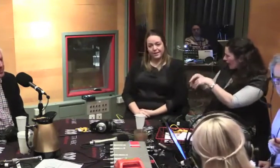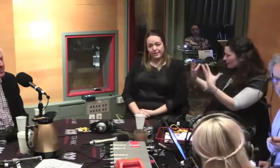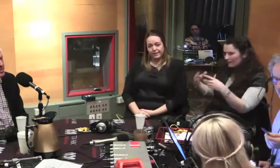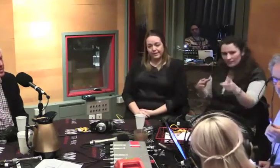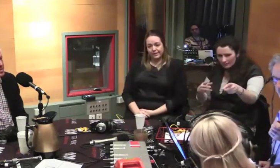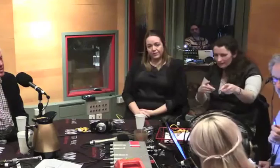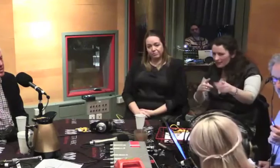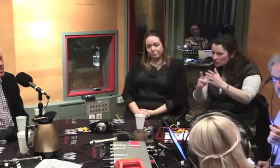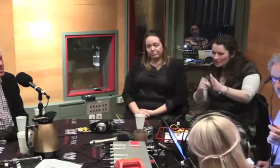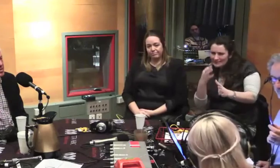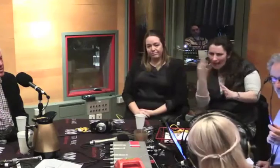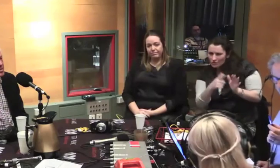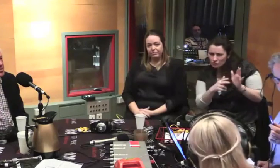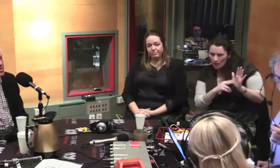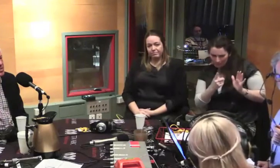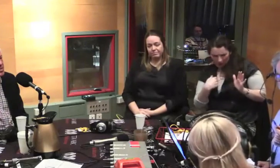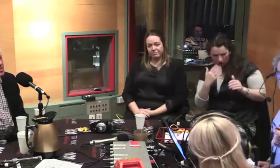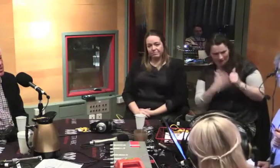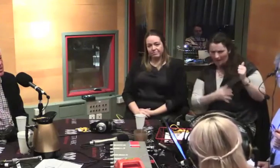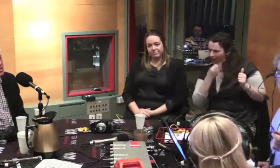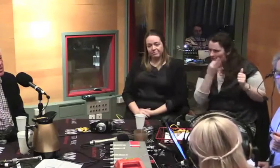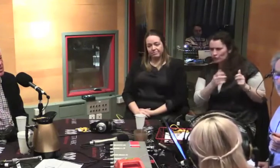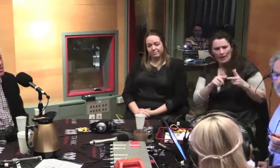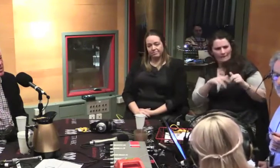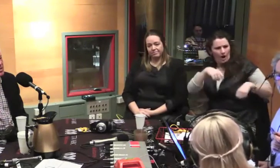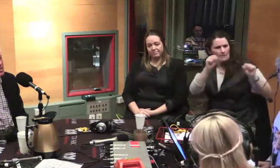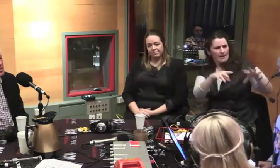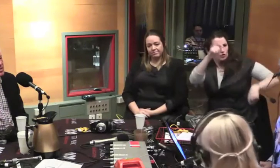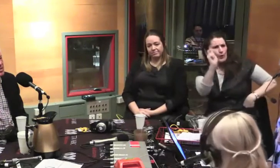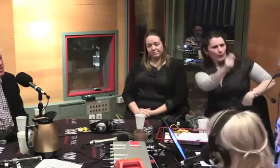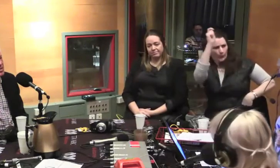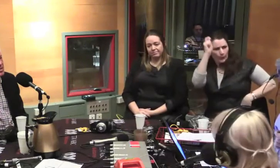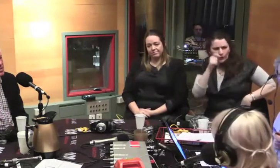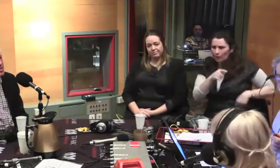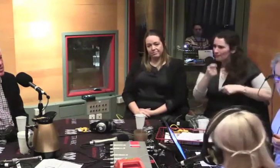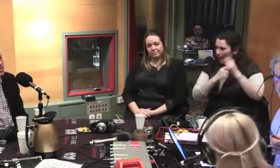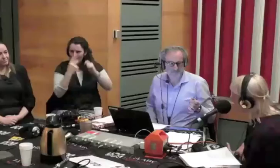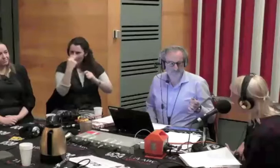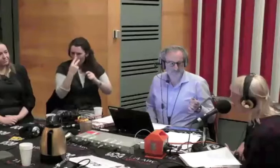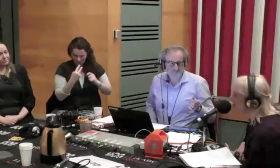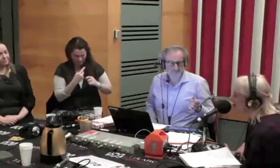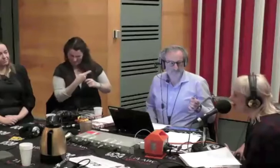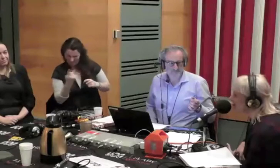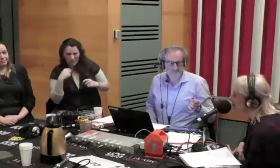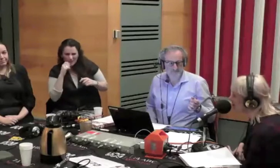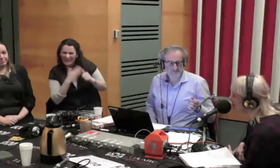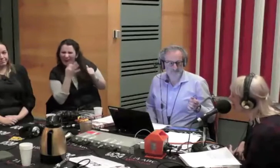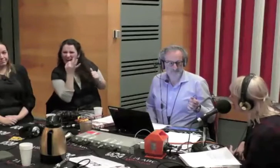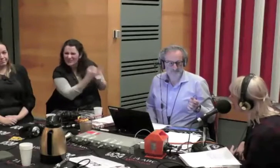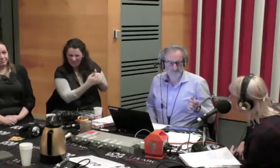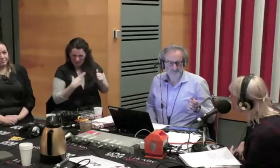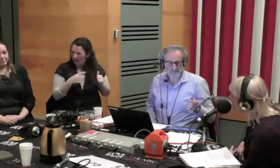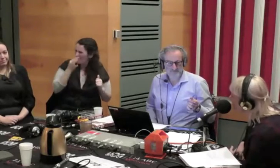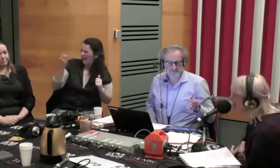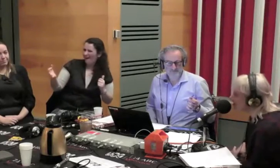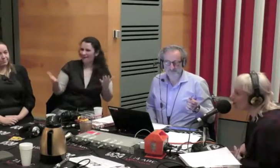Faine, if we could wave a magic wand that you would lose your sight. I mean, it's similarly the same question in a way,